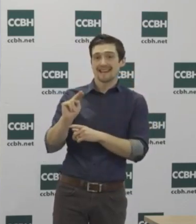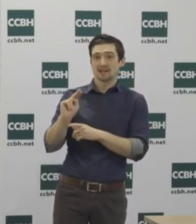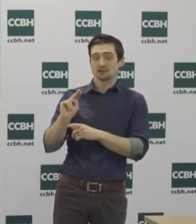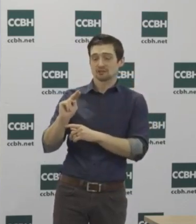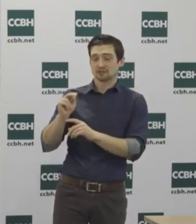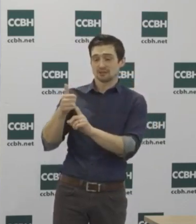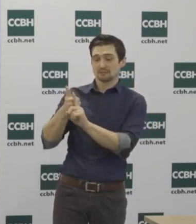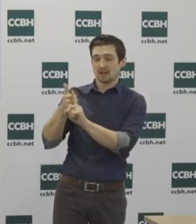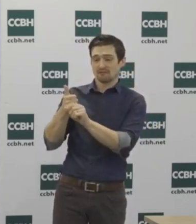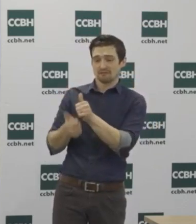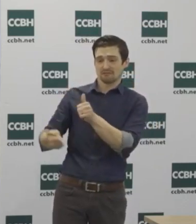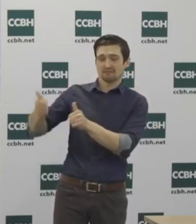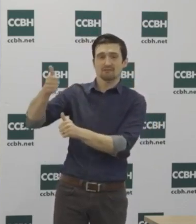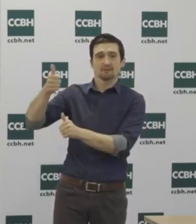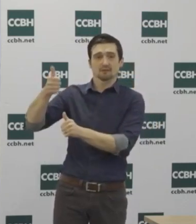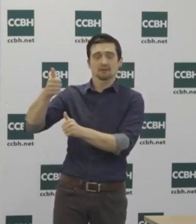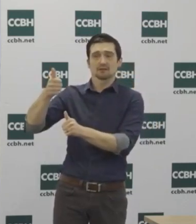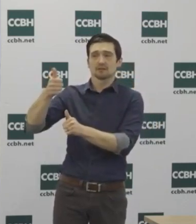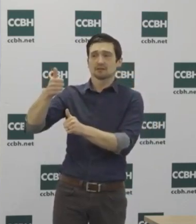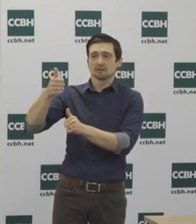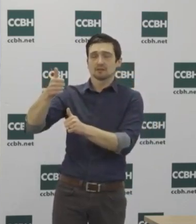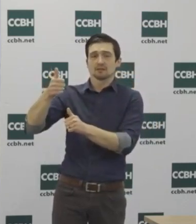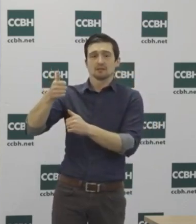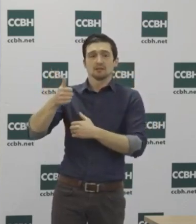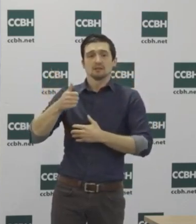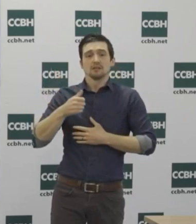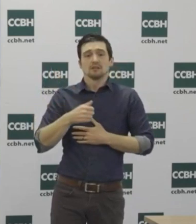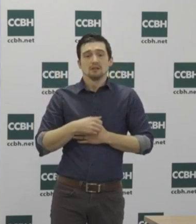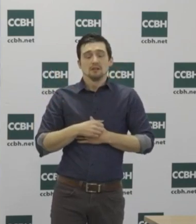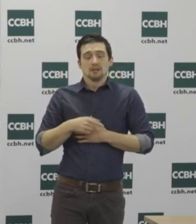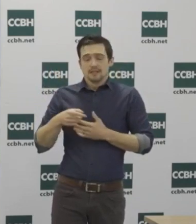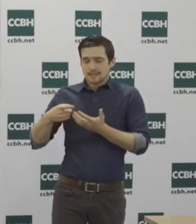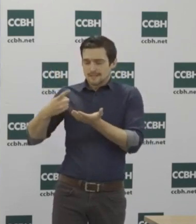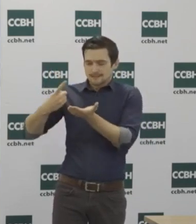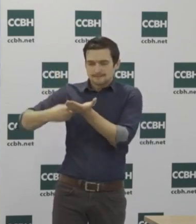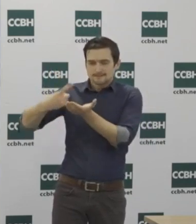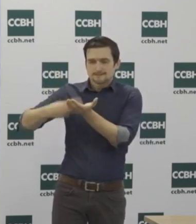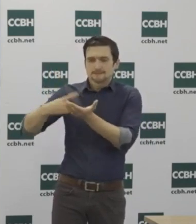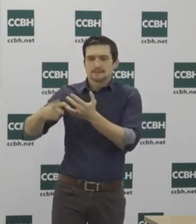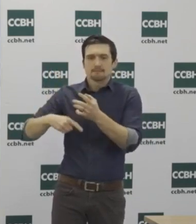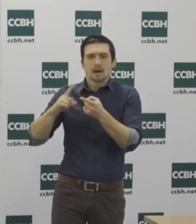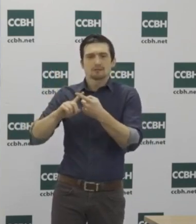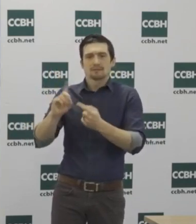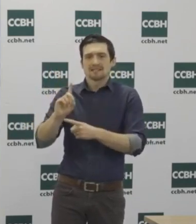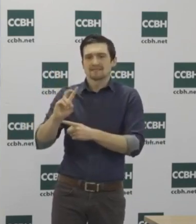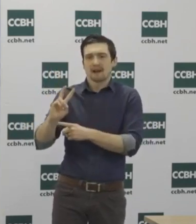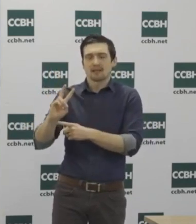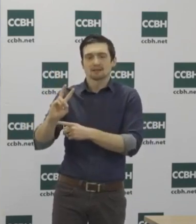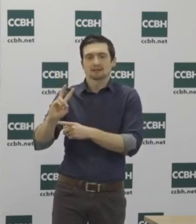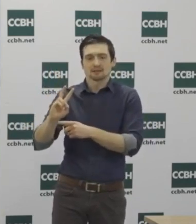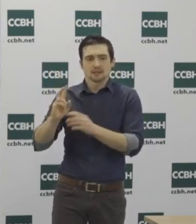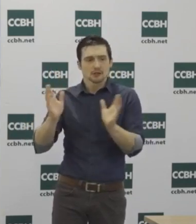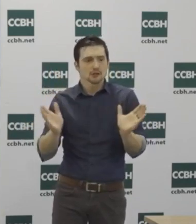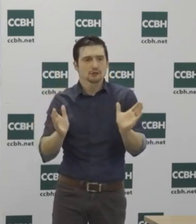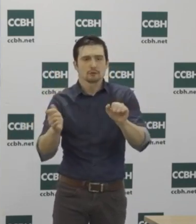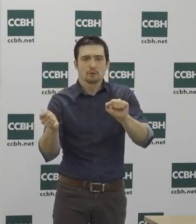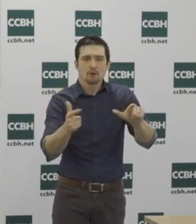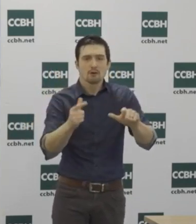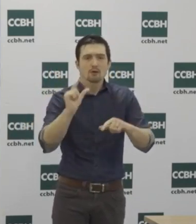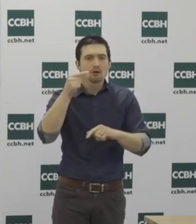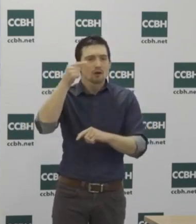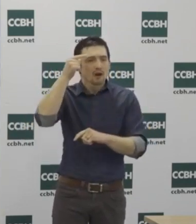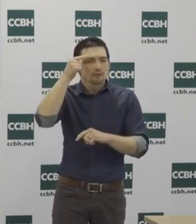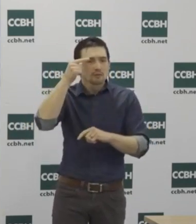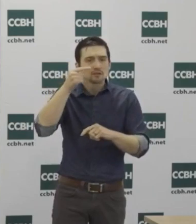urged, in response to the domestic violence enhancement, urged all governments to put women's